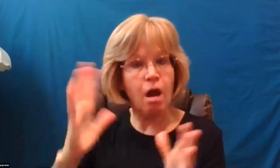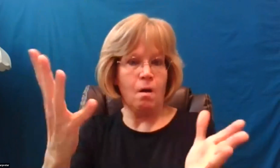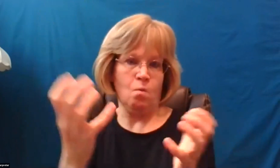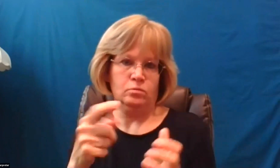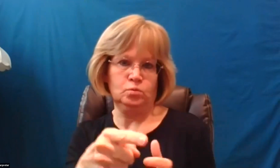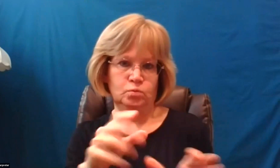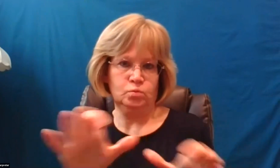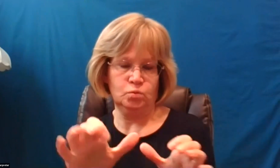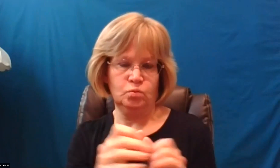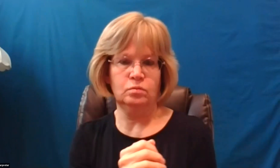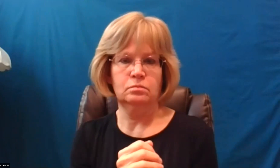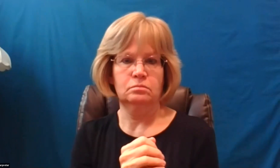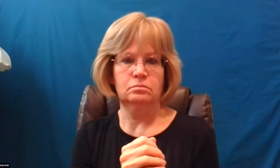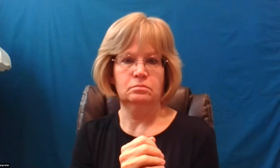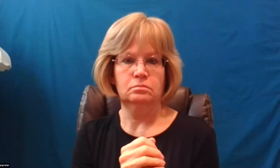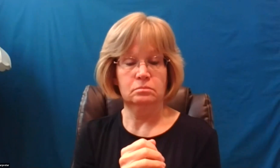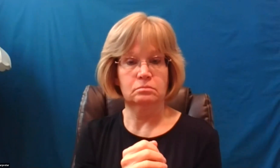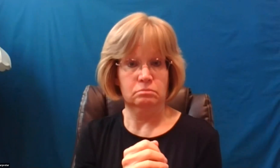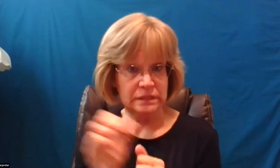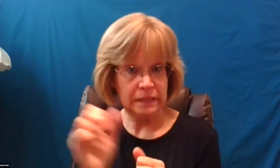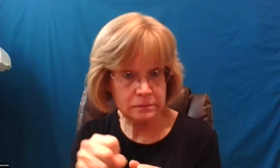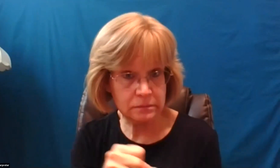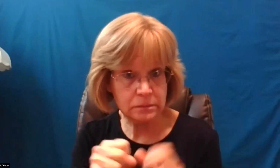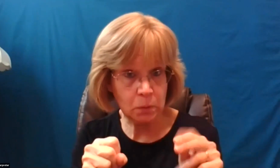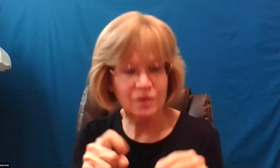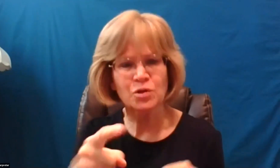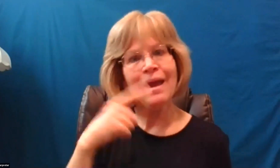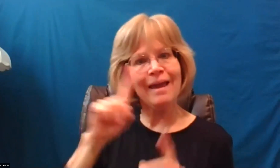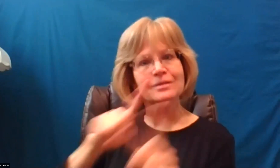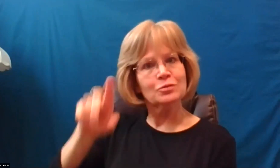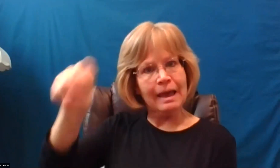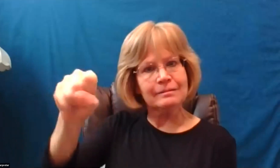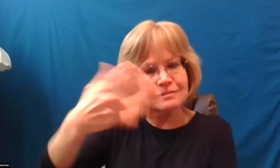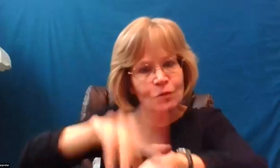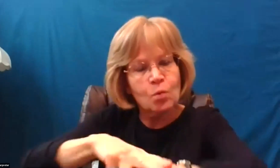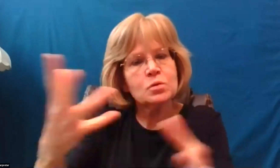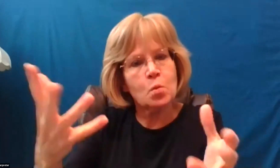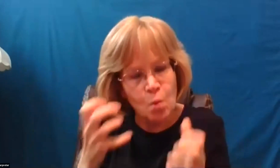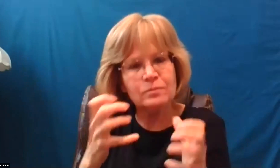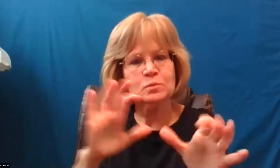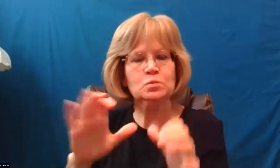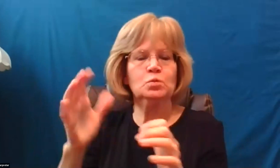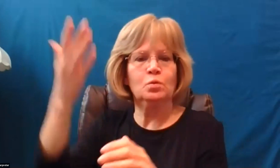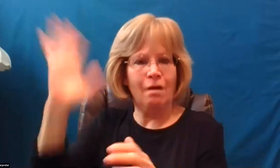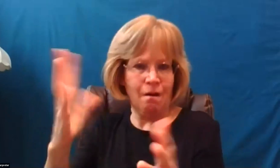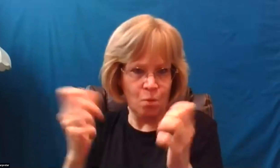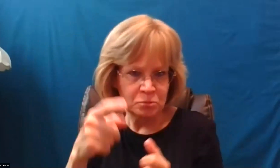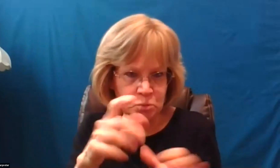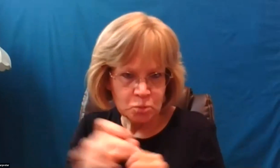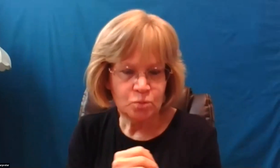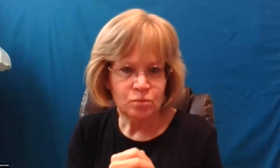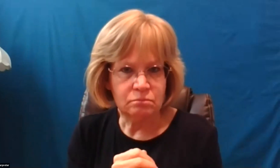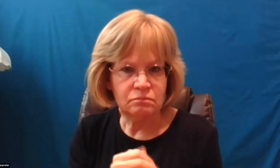well, inevitably, you would answer in the affirmative. Of course you want to do what God wants. So